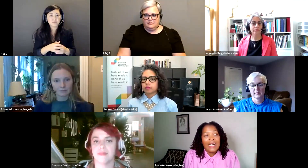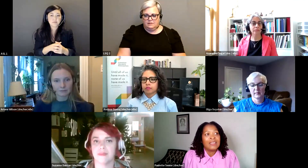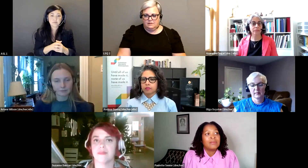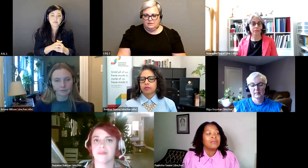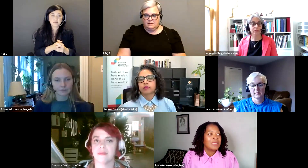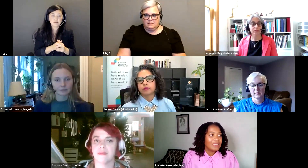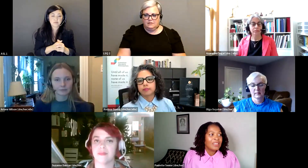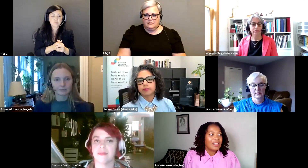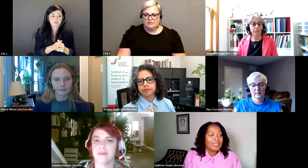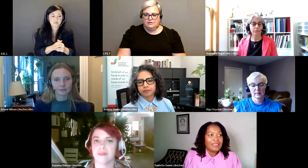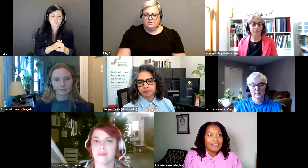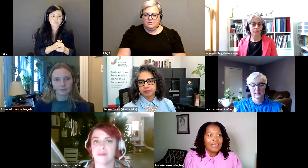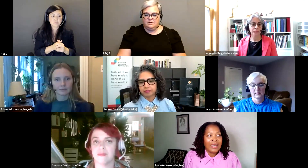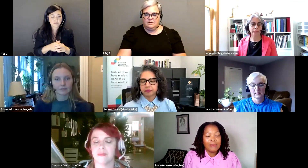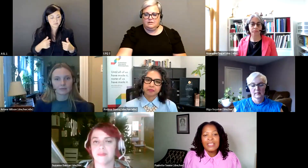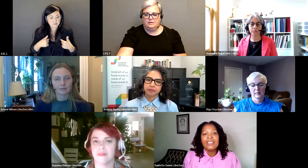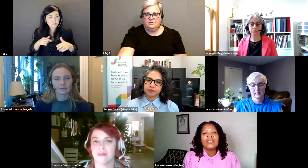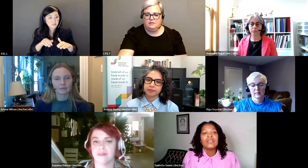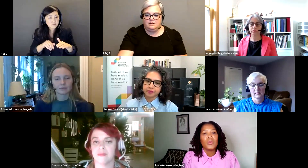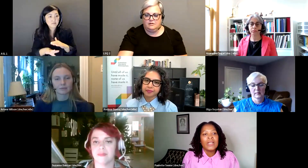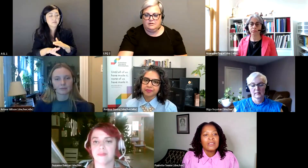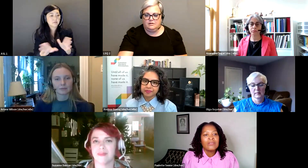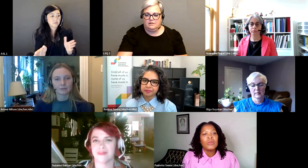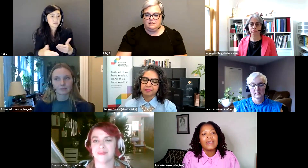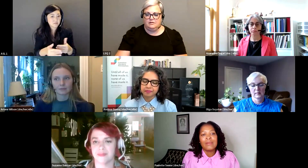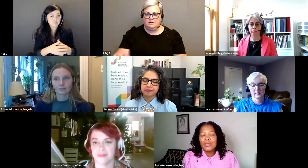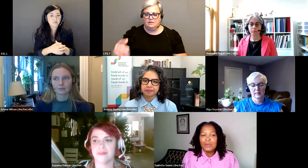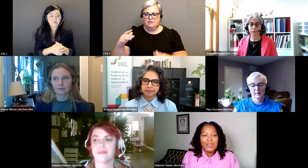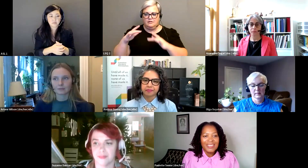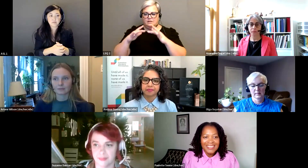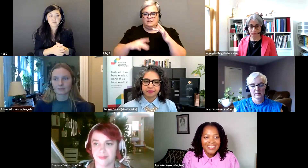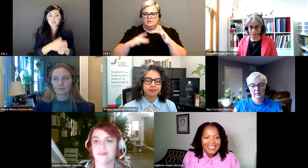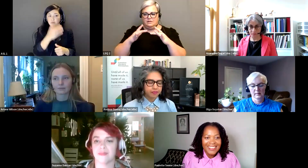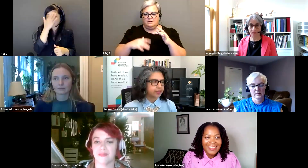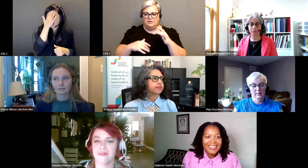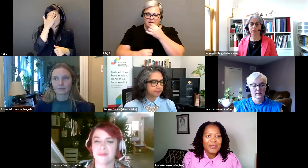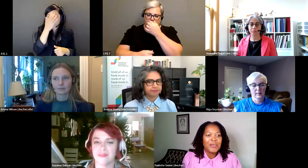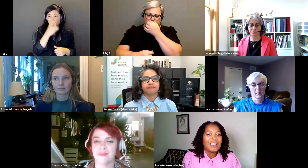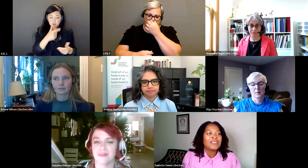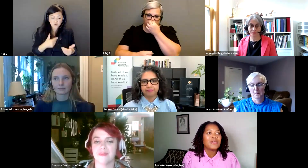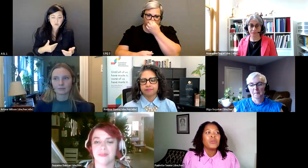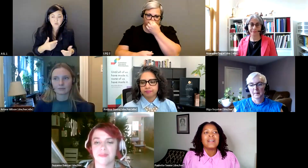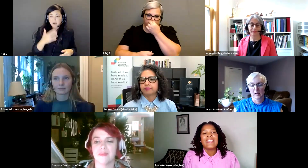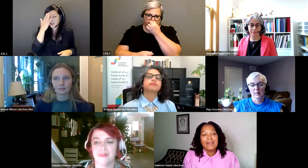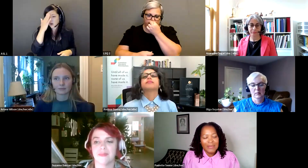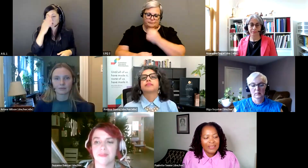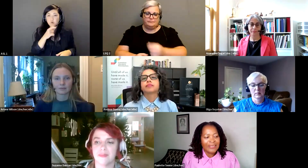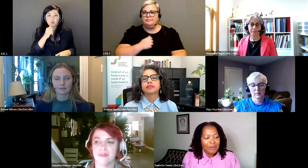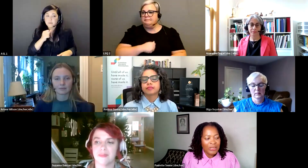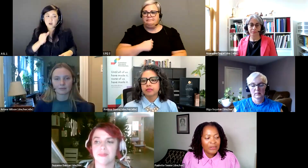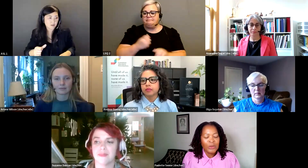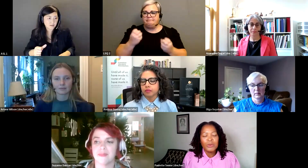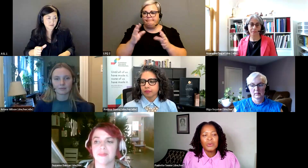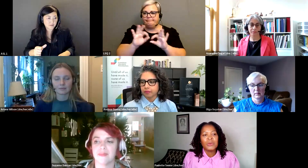room, I am keenly aware of who I am and who I'm not, you know, and so who I am